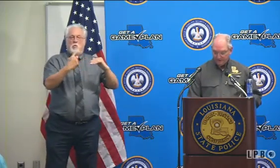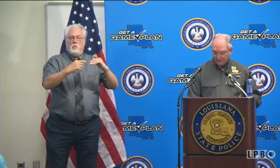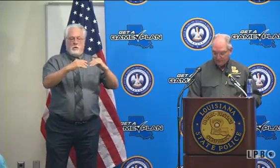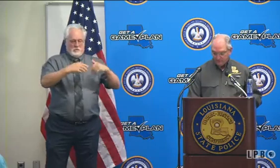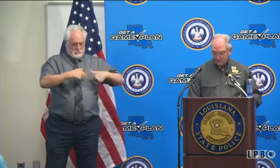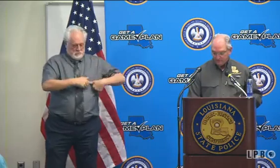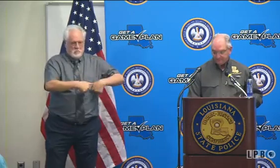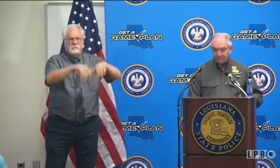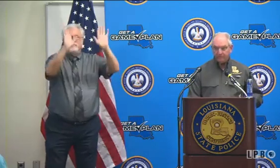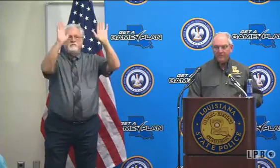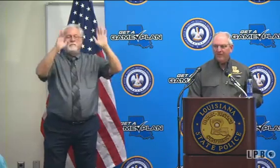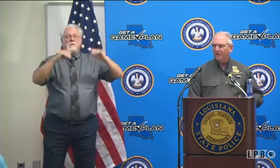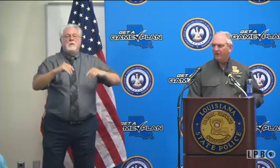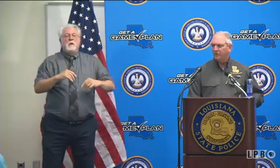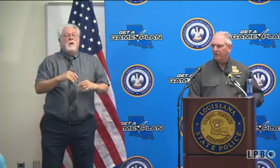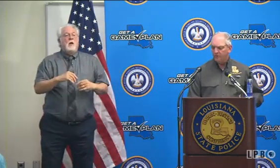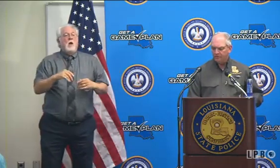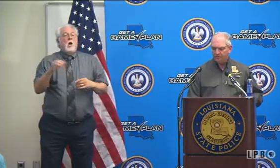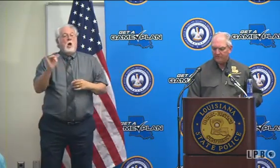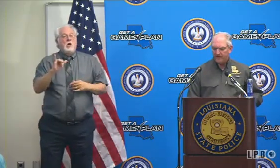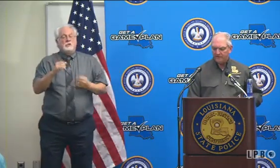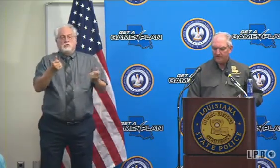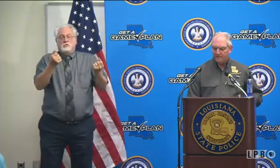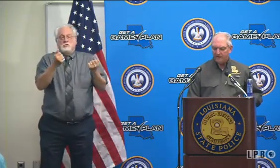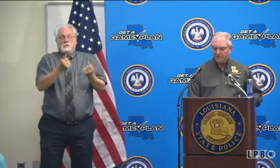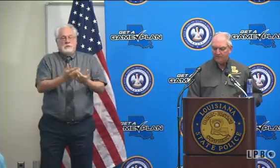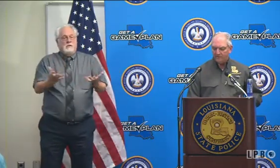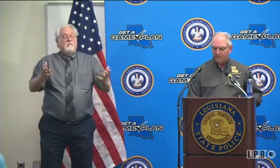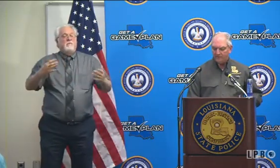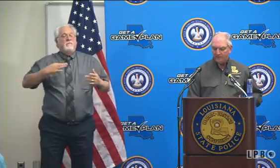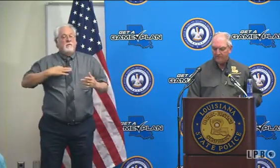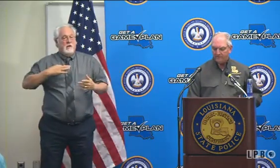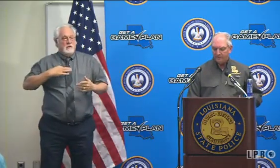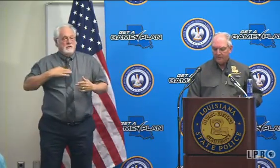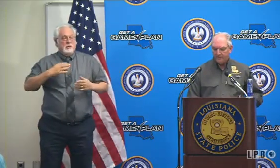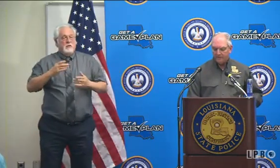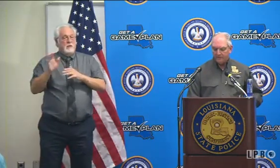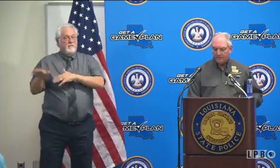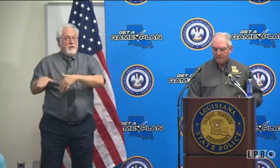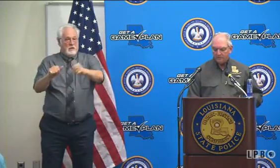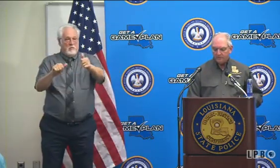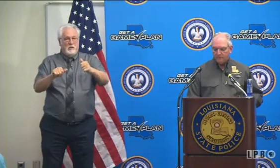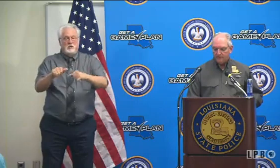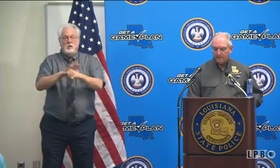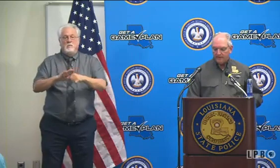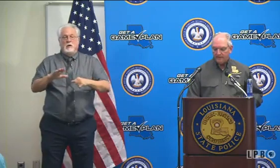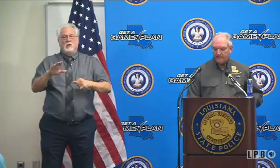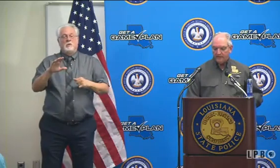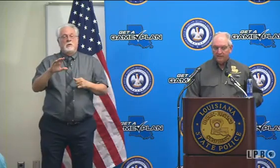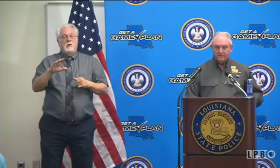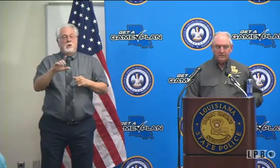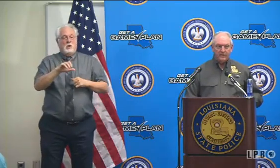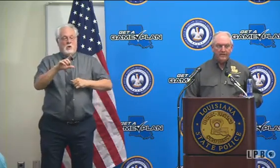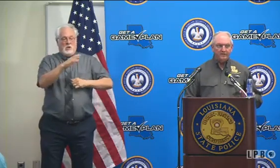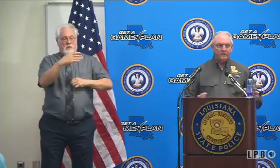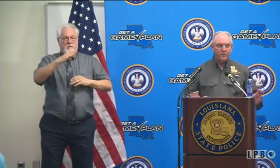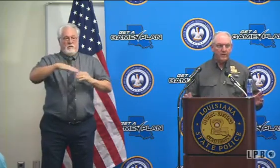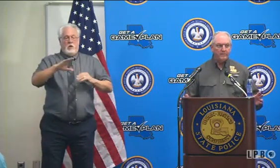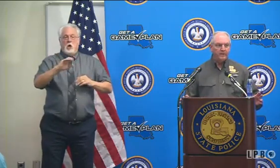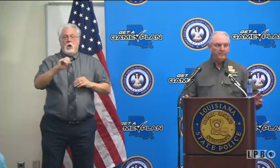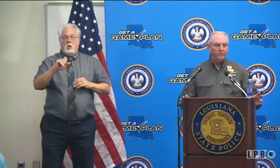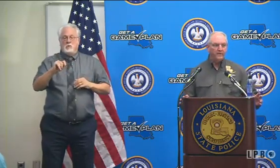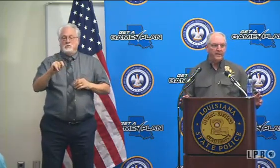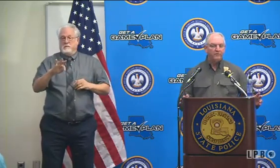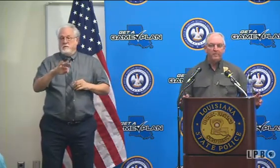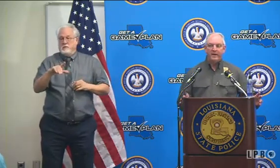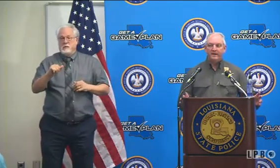mandatory evacuation. There are also numerous voluntary evacuations in place around coastal Louisiana, so it is